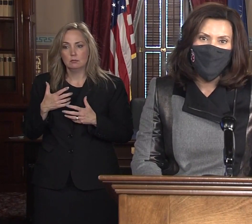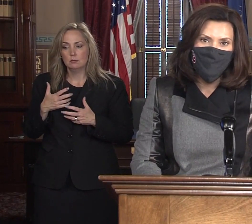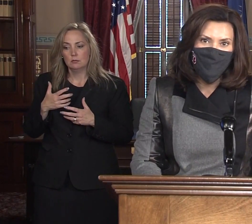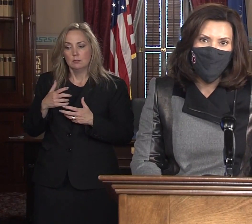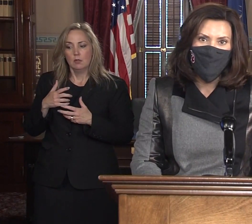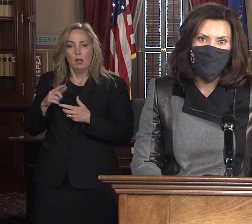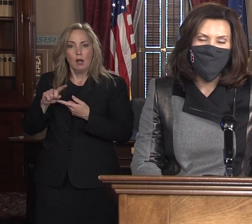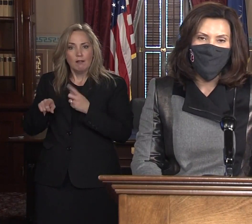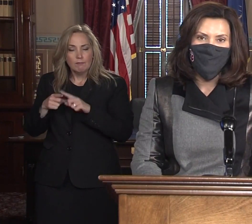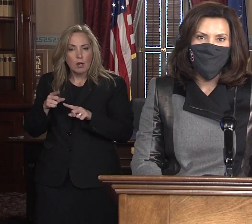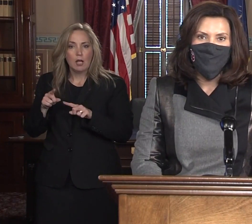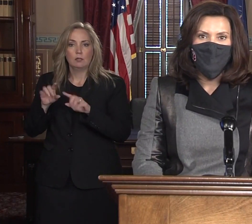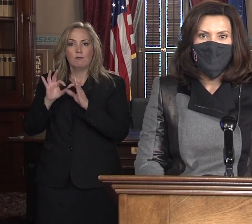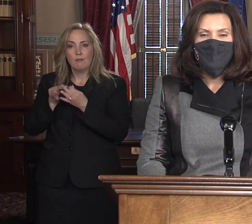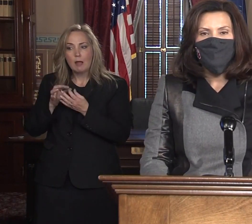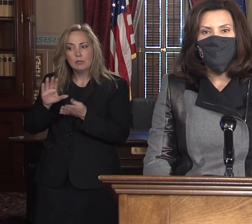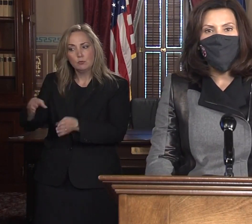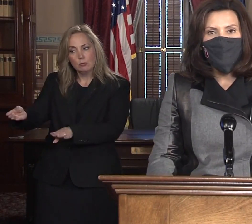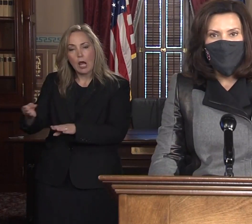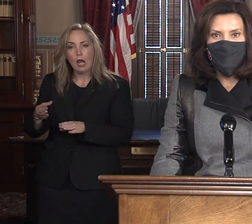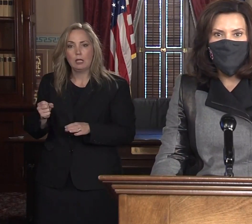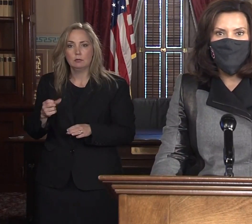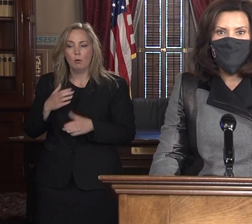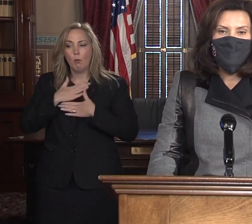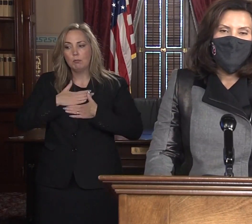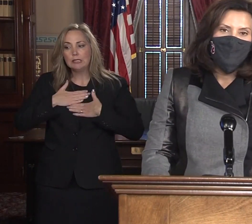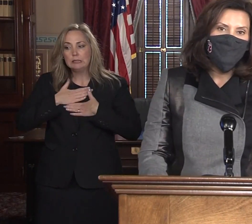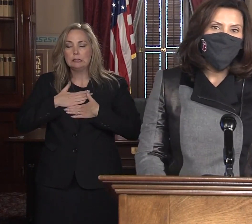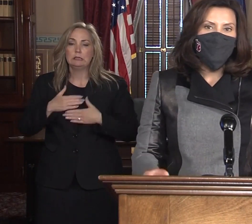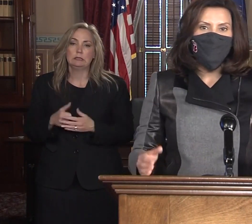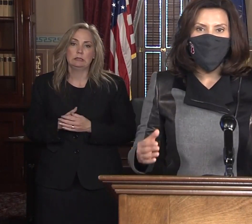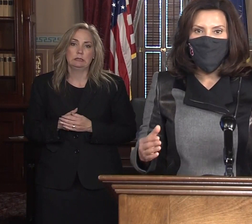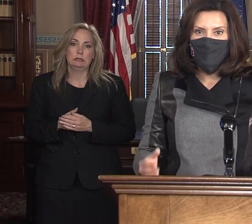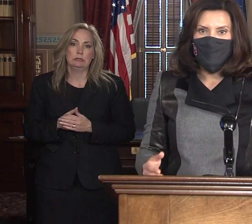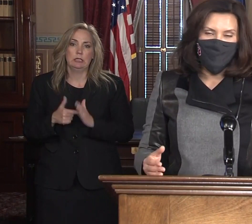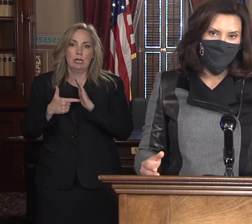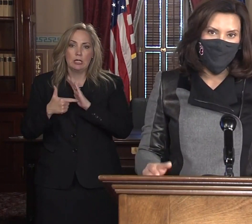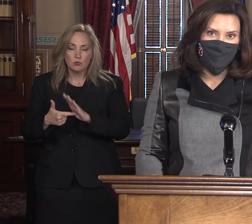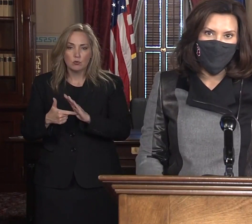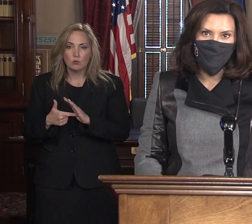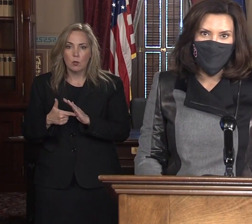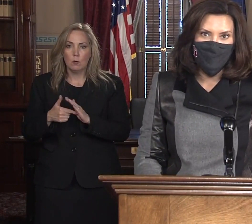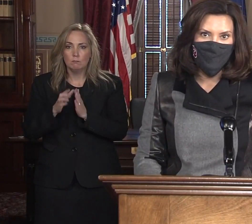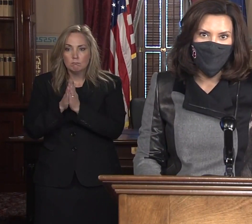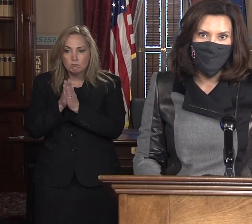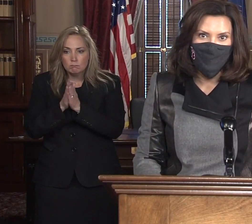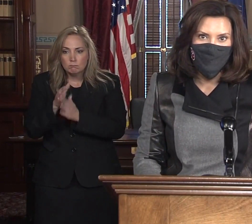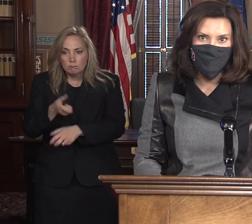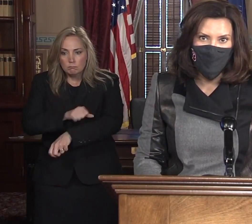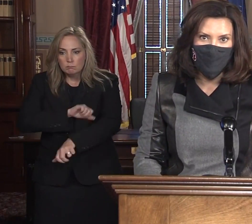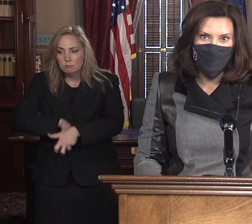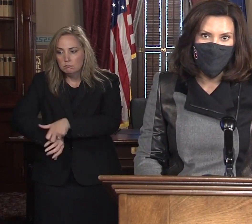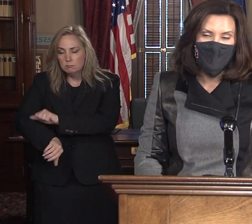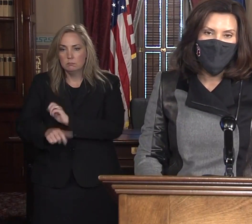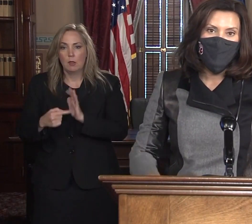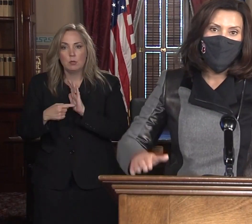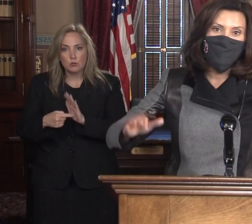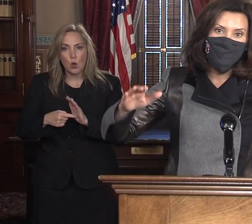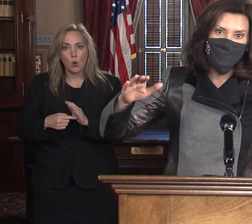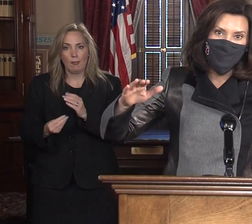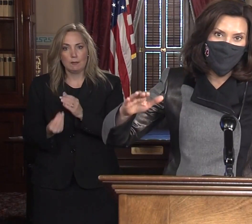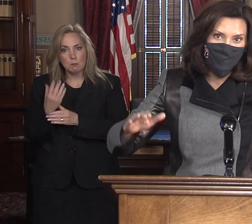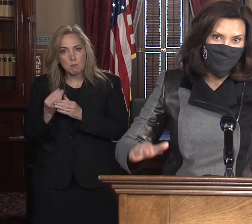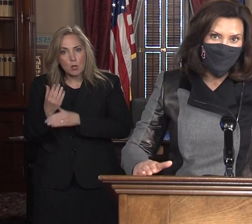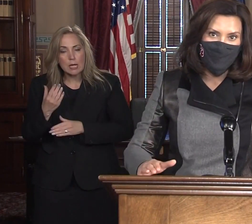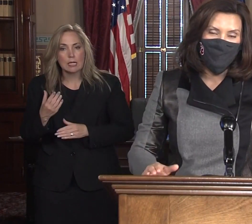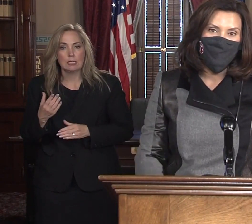to be battling COVID ourselves. So please, let's show the grit and determination that we showed this spring when we